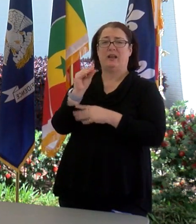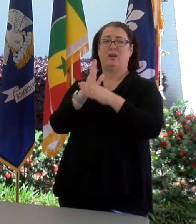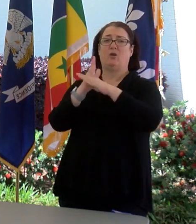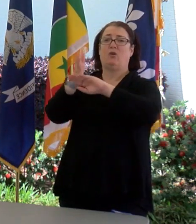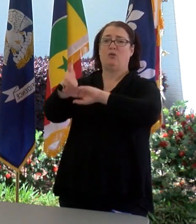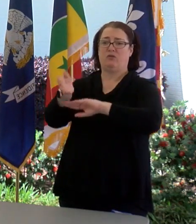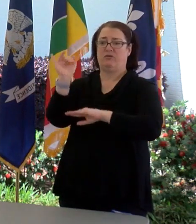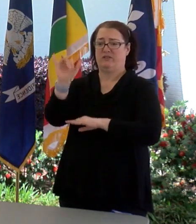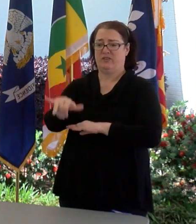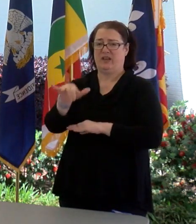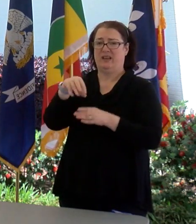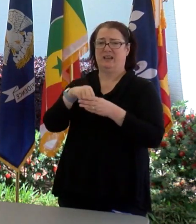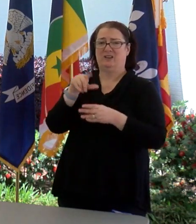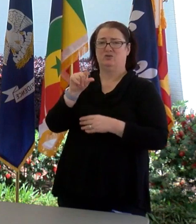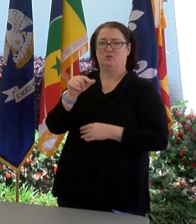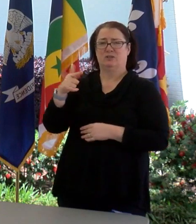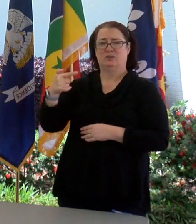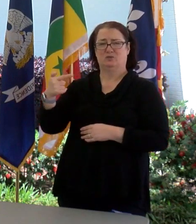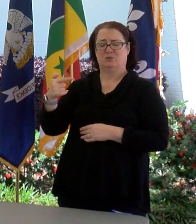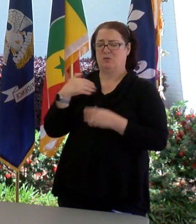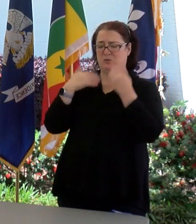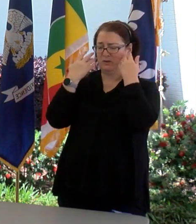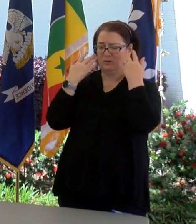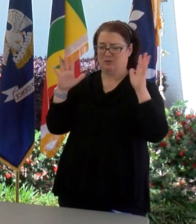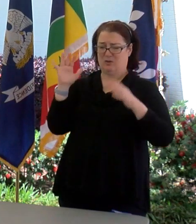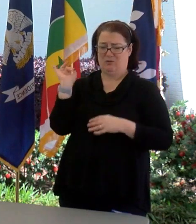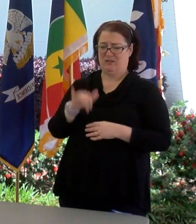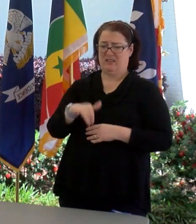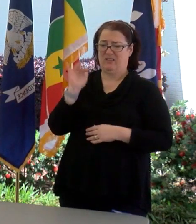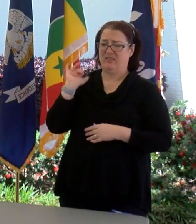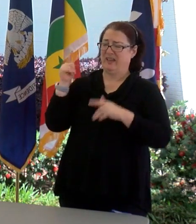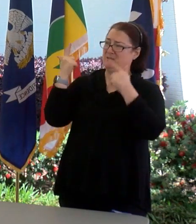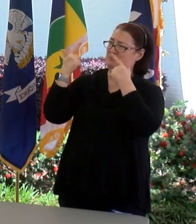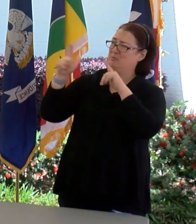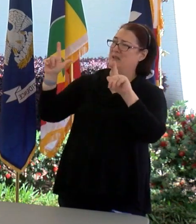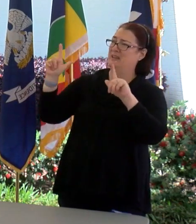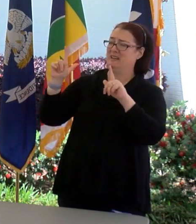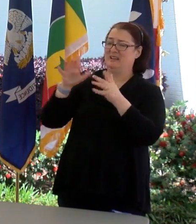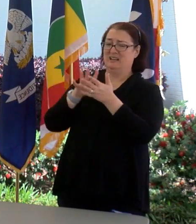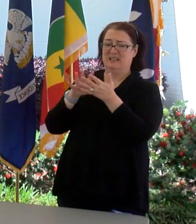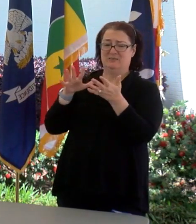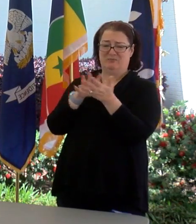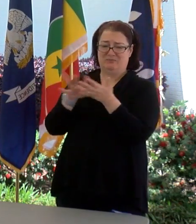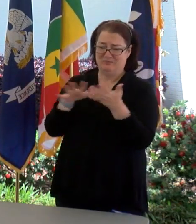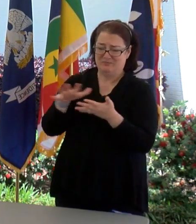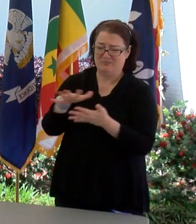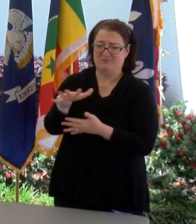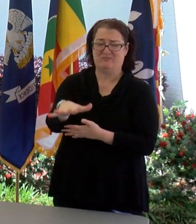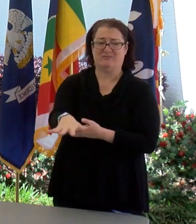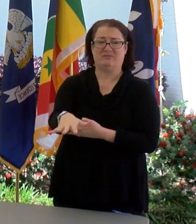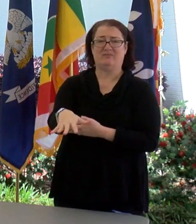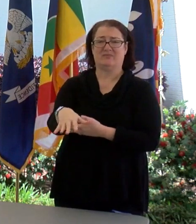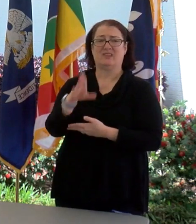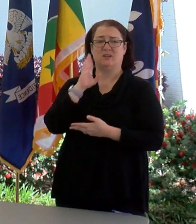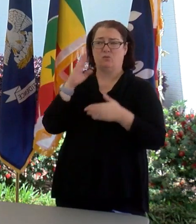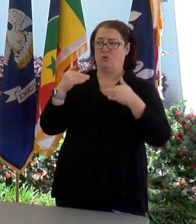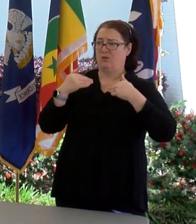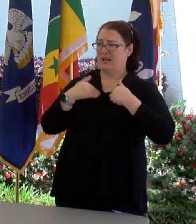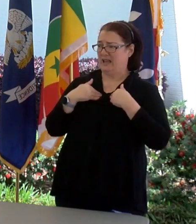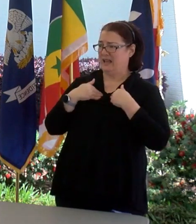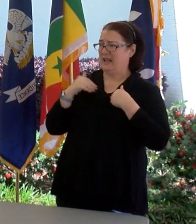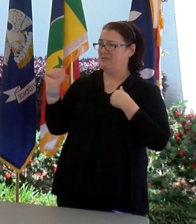We don't know if even this enormous expenditure will offset the impact of having virtually the entire national economy